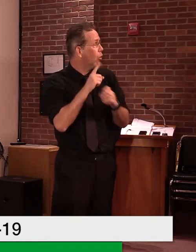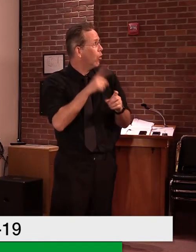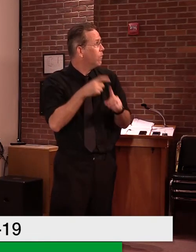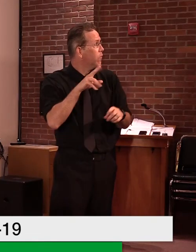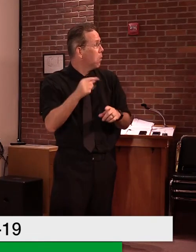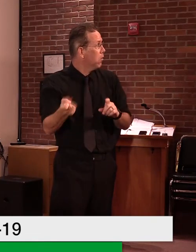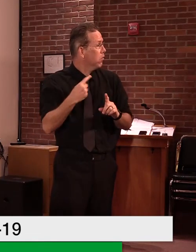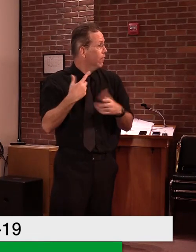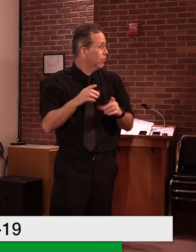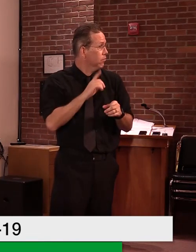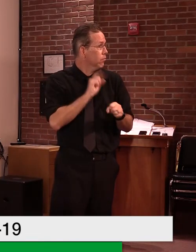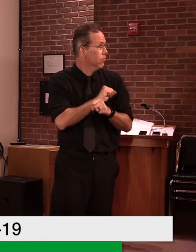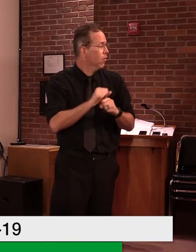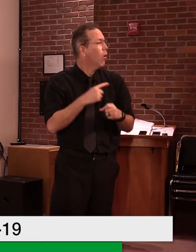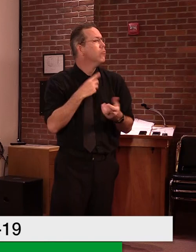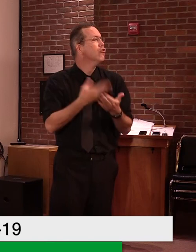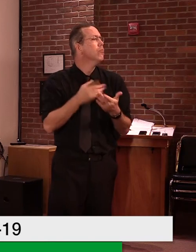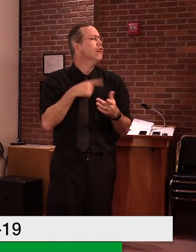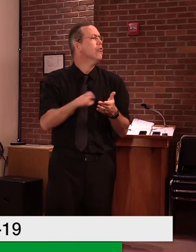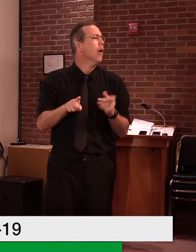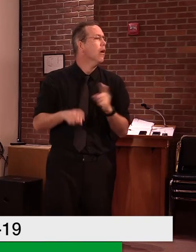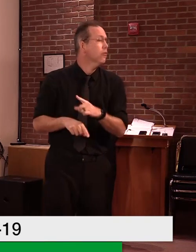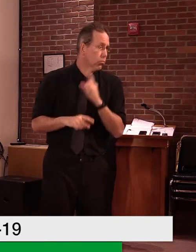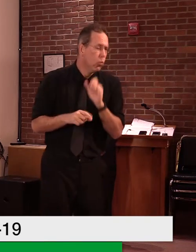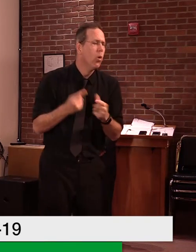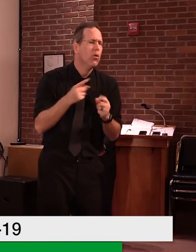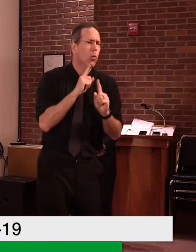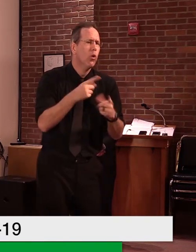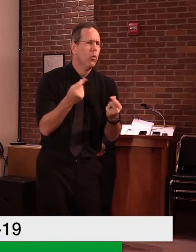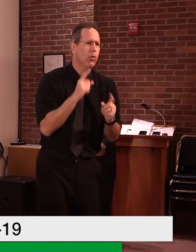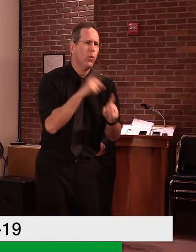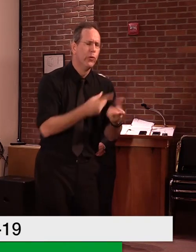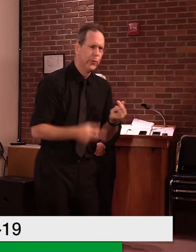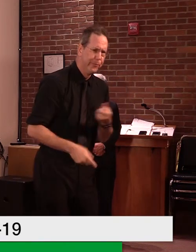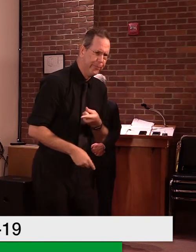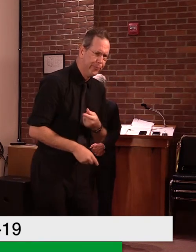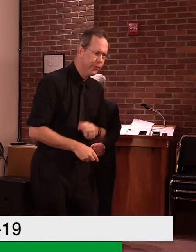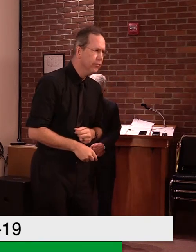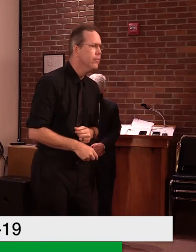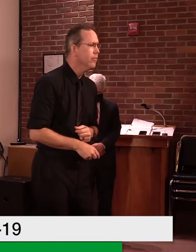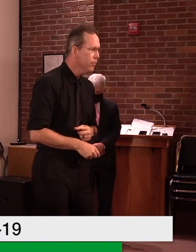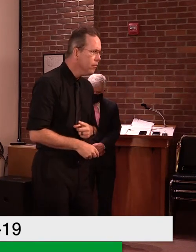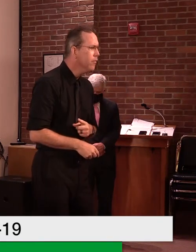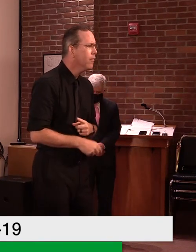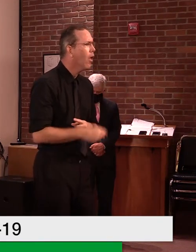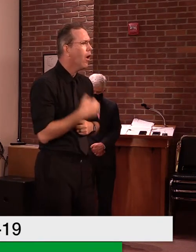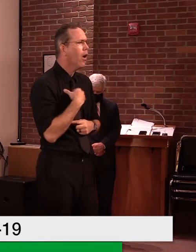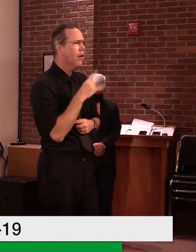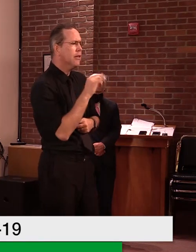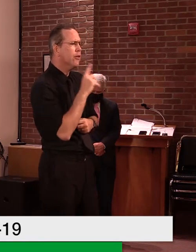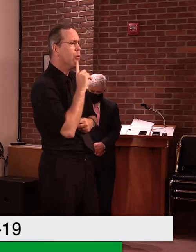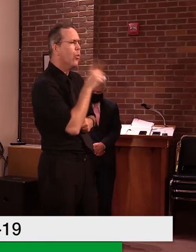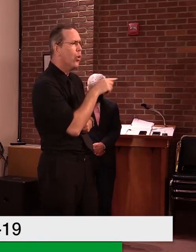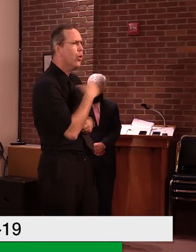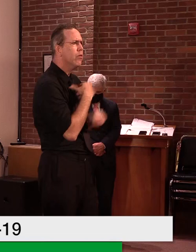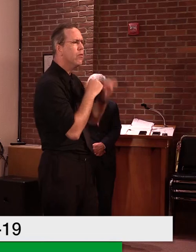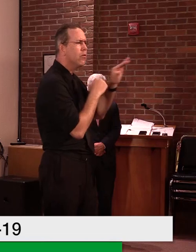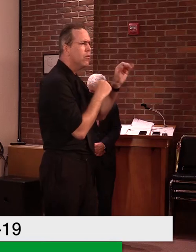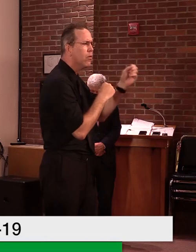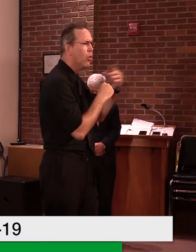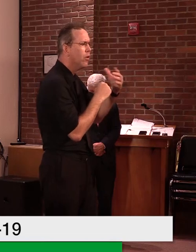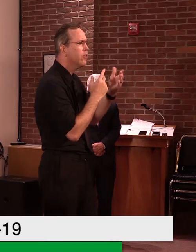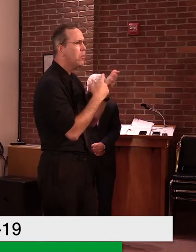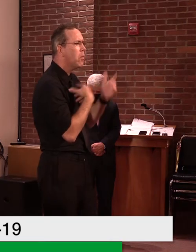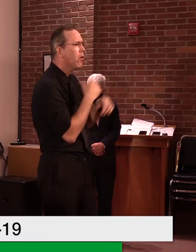And in order to tell you what the outstanding requests are, we'd have to put together a quick brief for you. So we'd have to get back to you on that